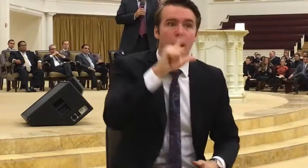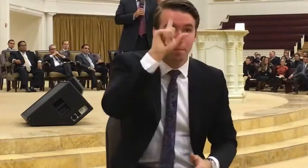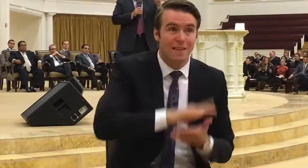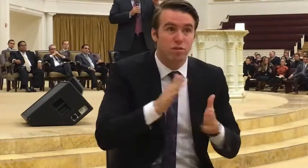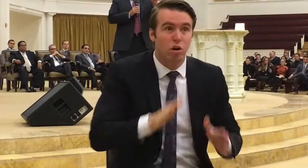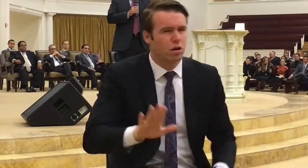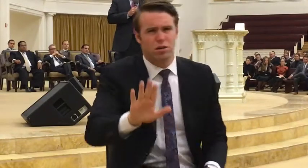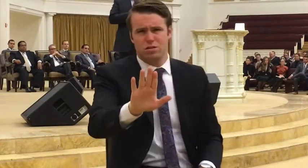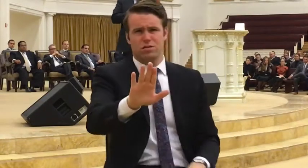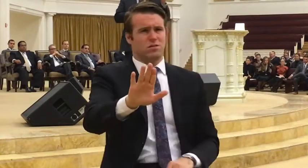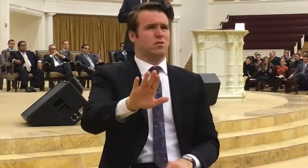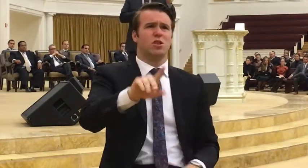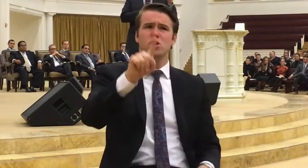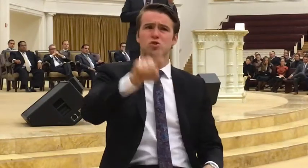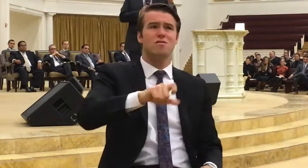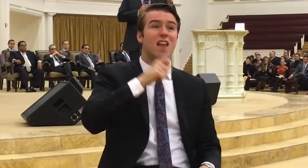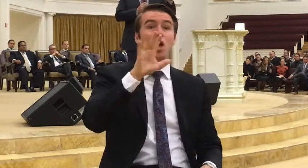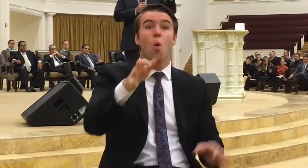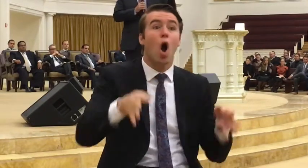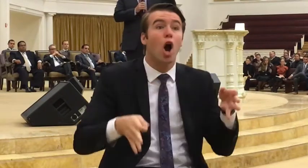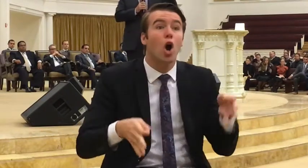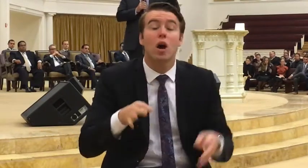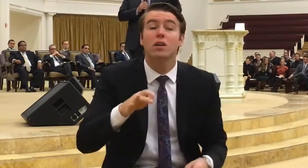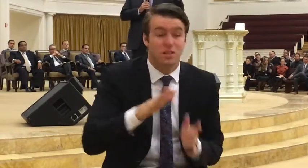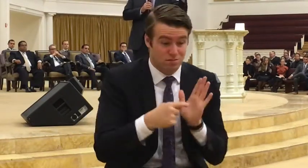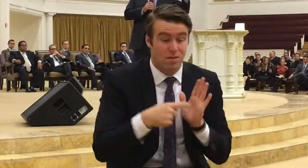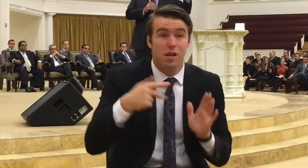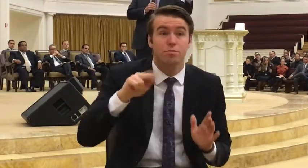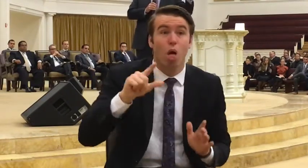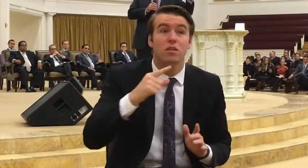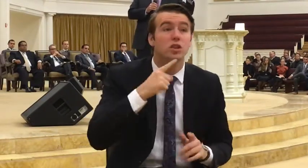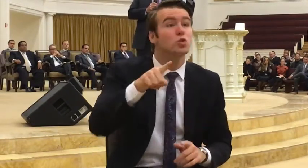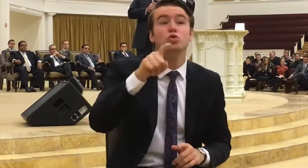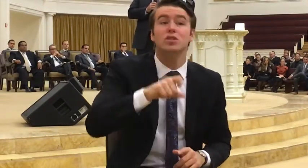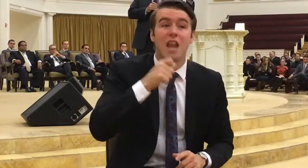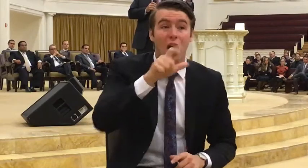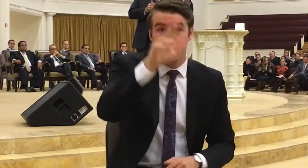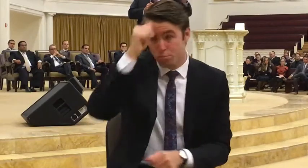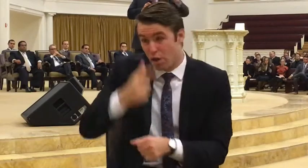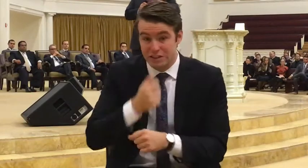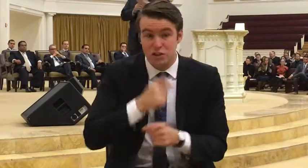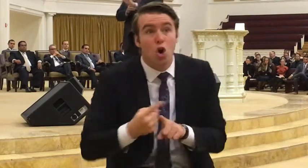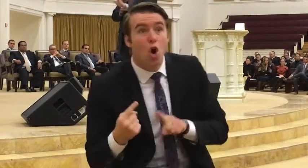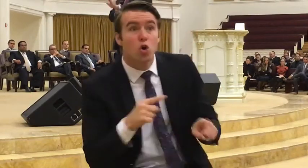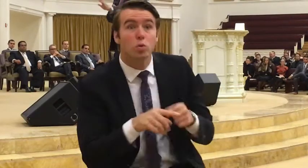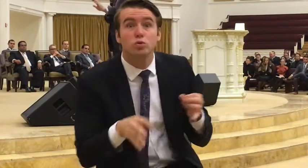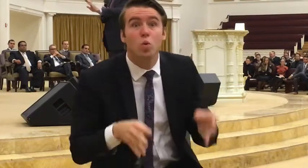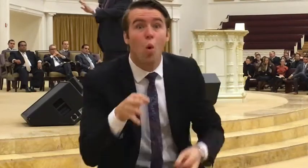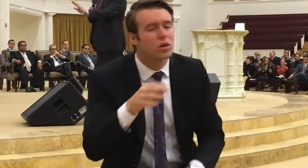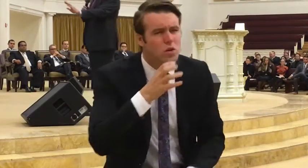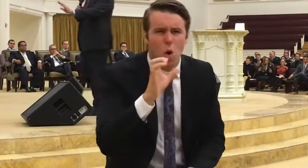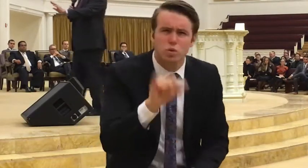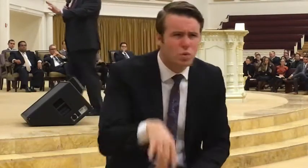Paul said, you shouldn't even take your court case. You shouldn't even take your brother or sister to court. Why? You don't do